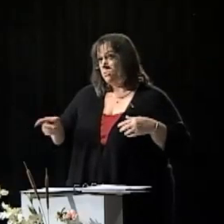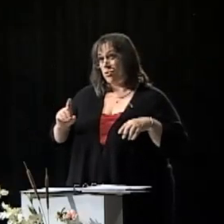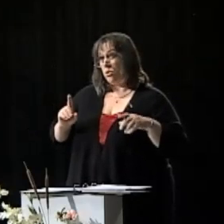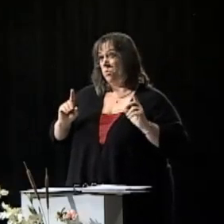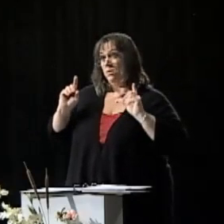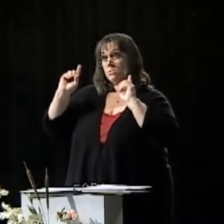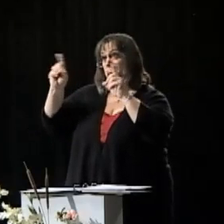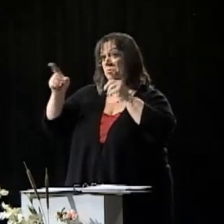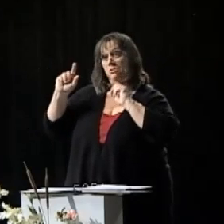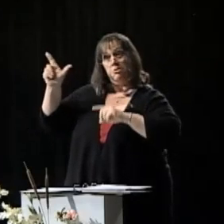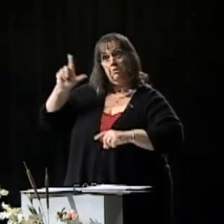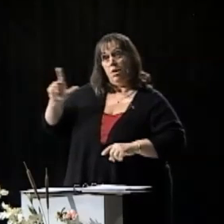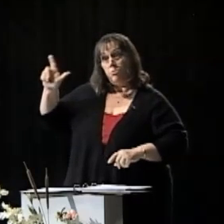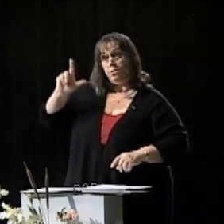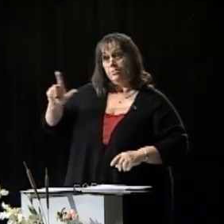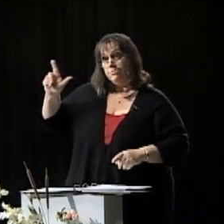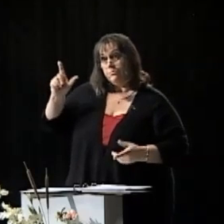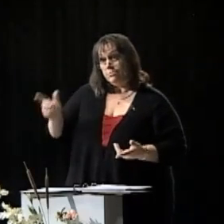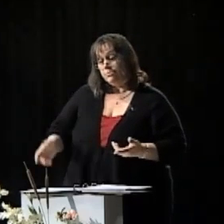Shorter one is, you know, go to the library.